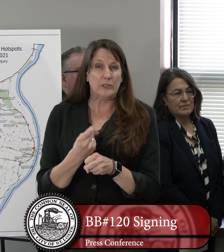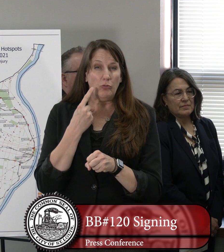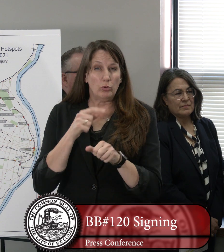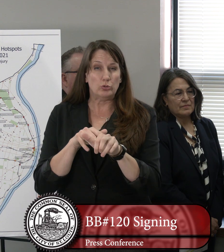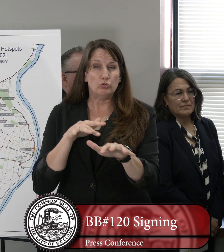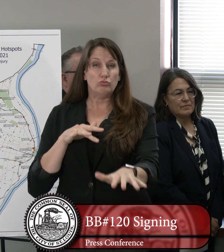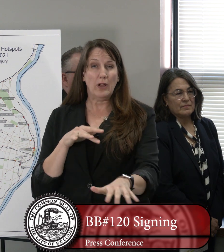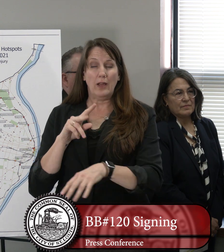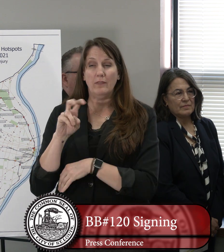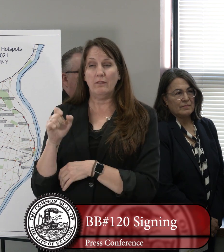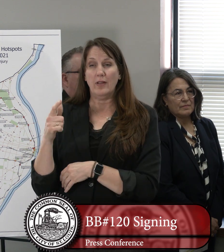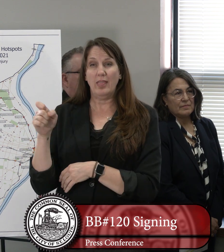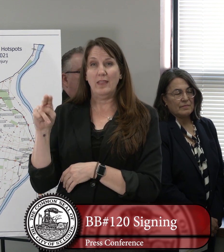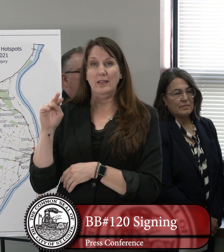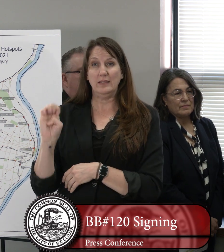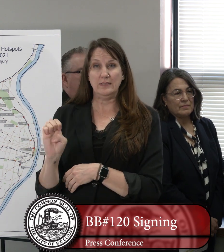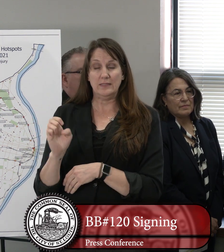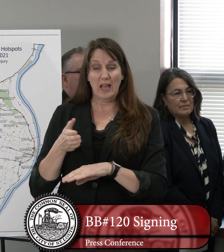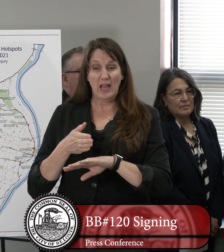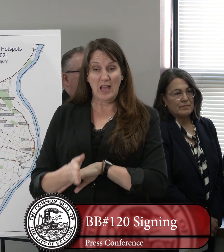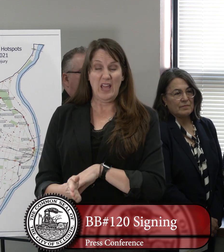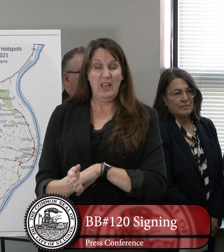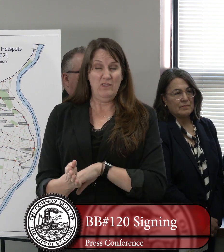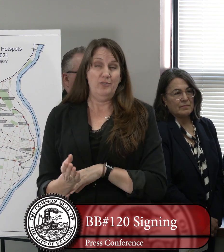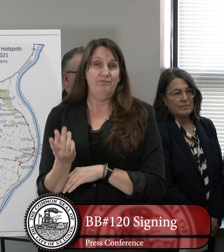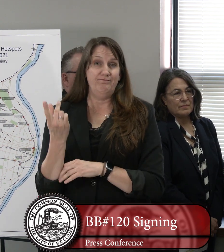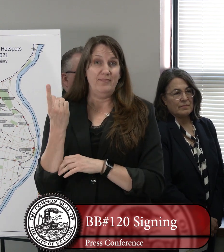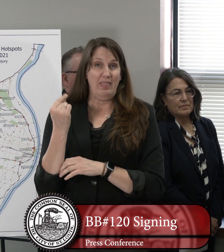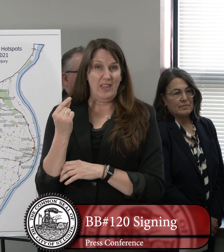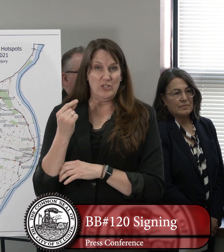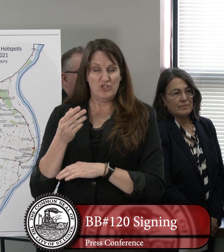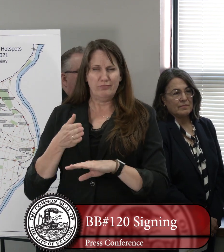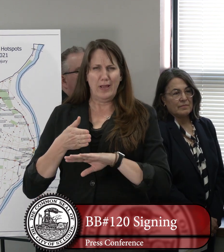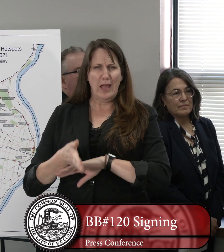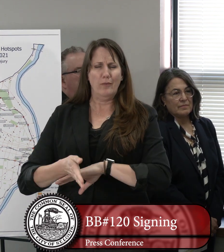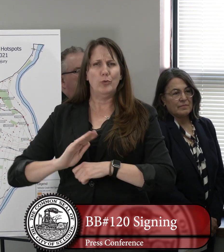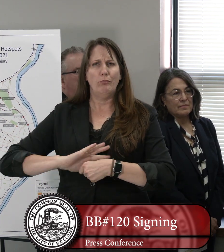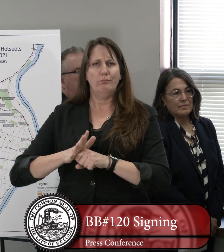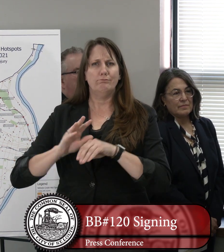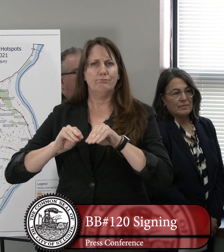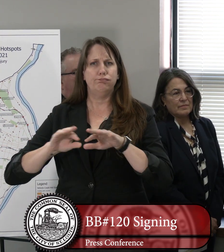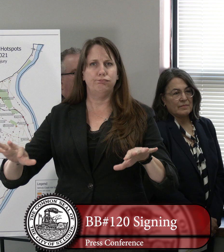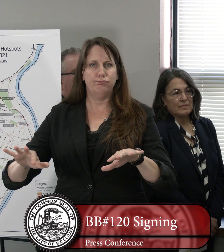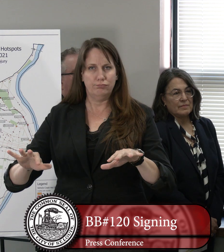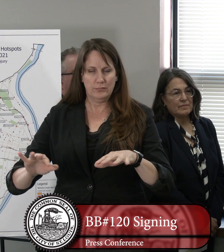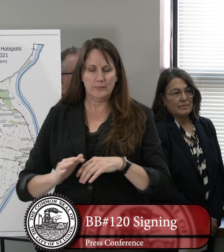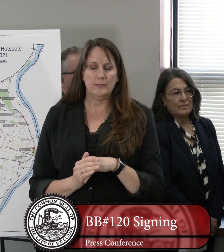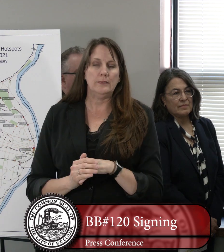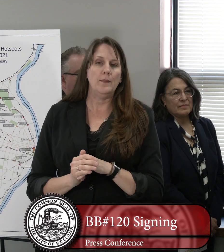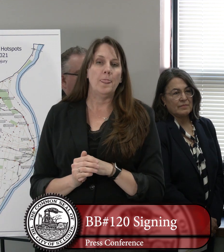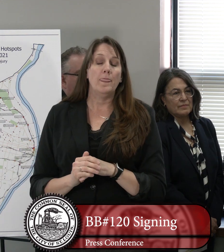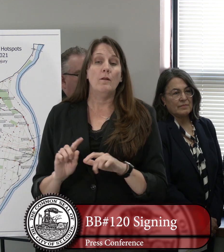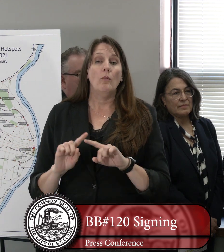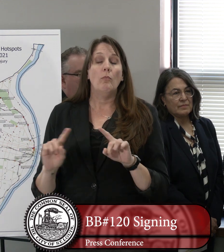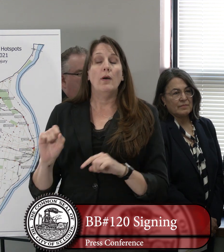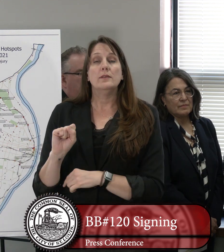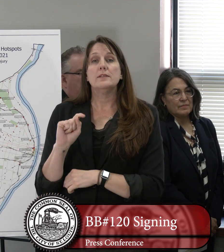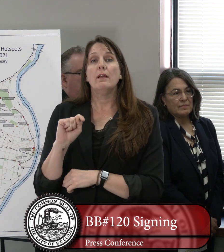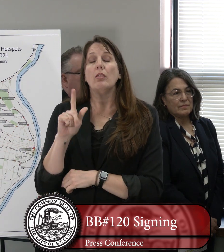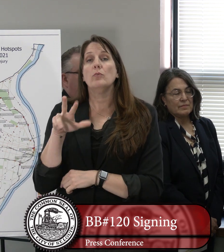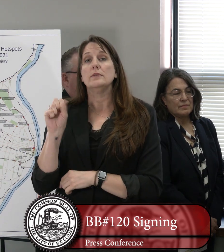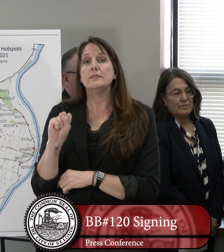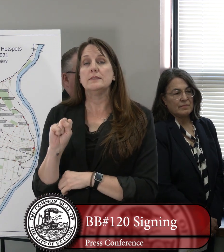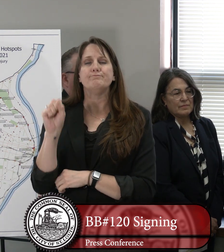history after 2022 during the height of the COVID-19 pandemic. However, St. Louis has